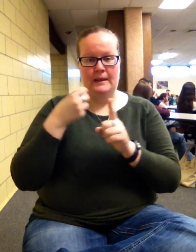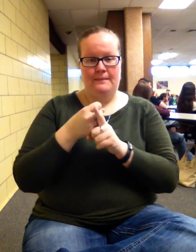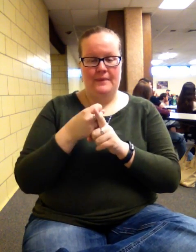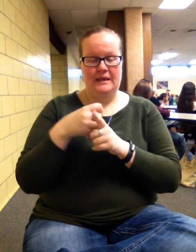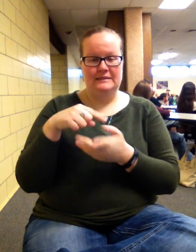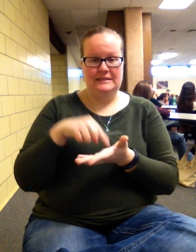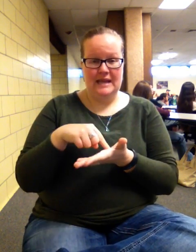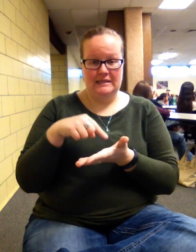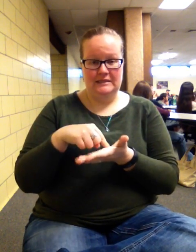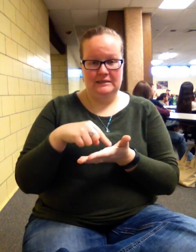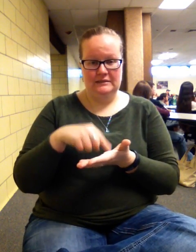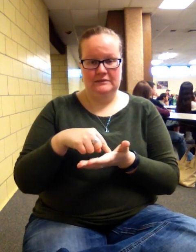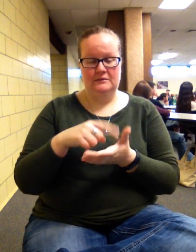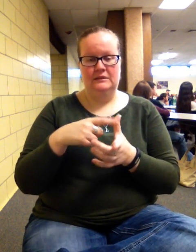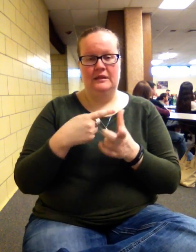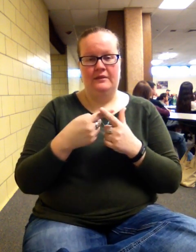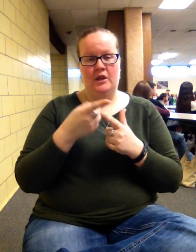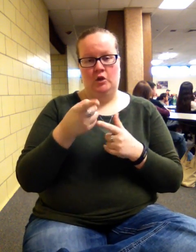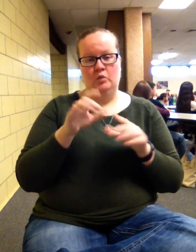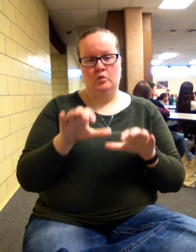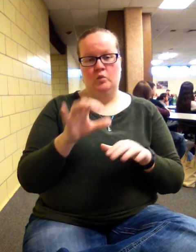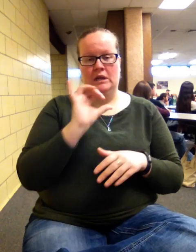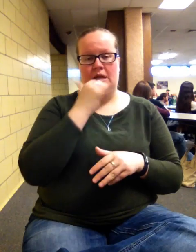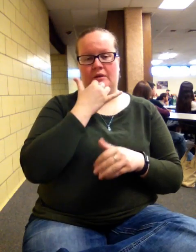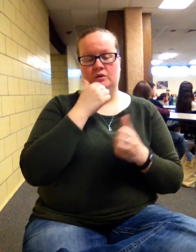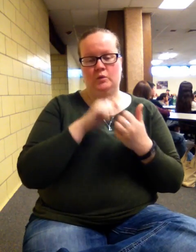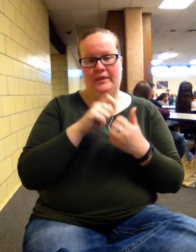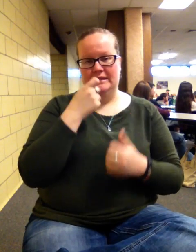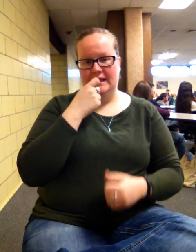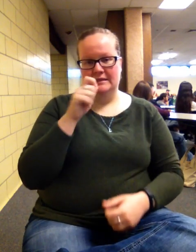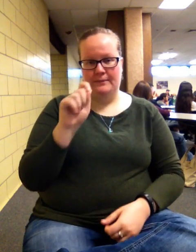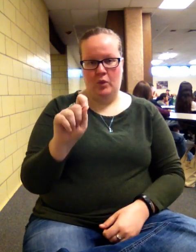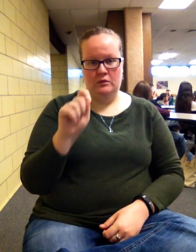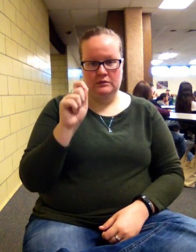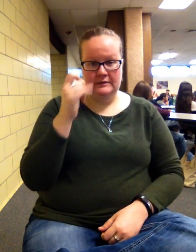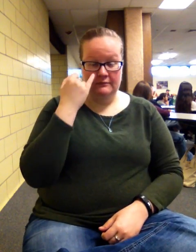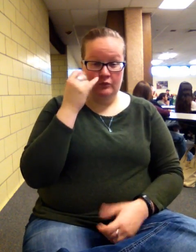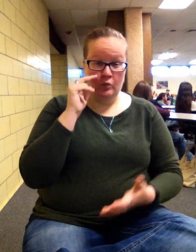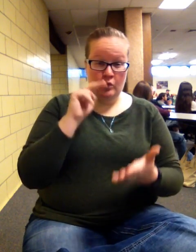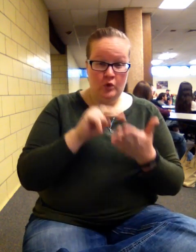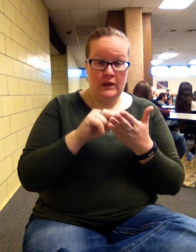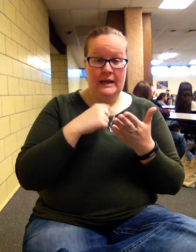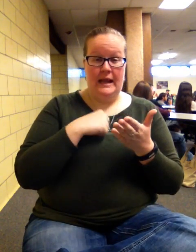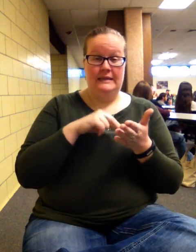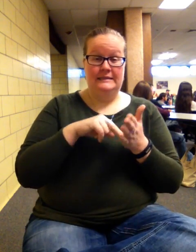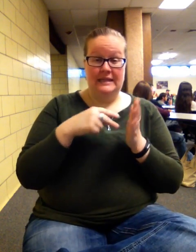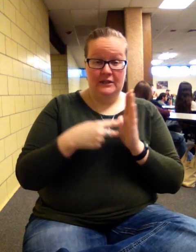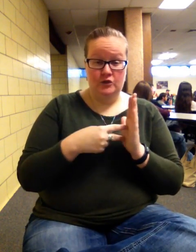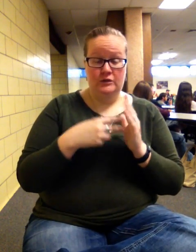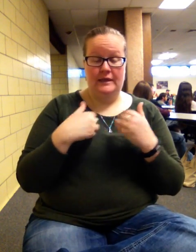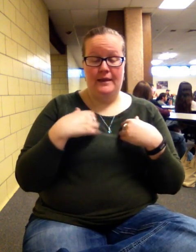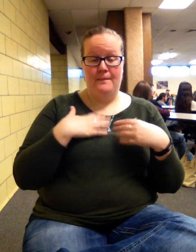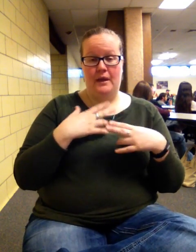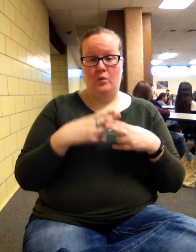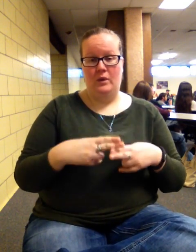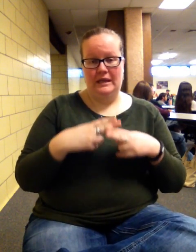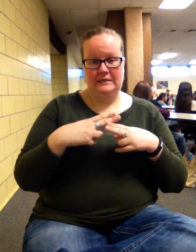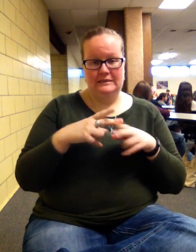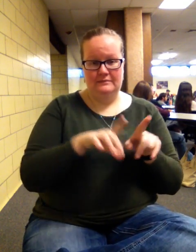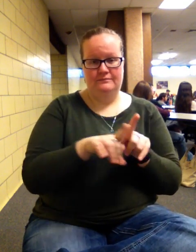and then they start making decimal errors. If you look, I purposely put my weights in a decimal format, and I